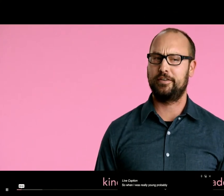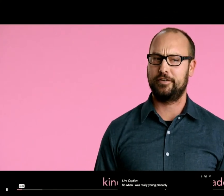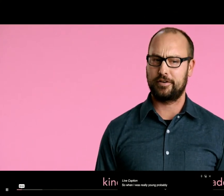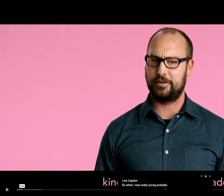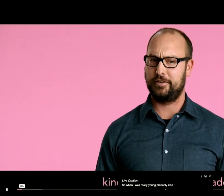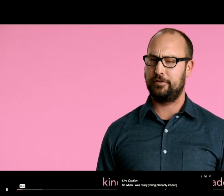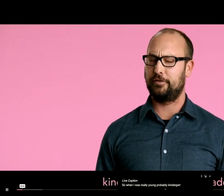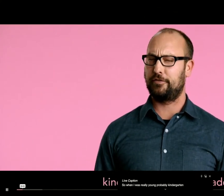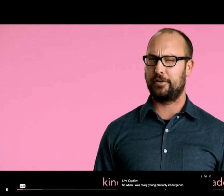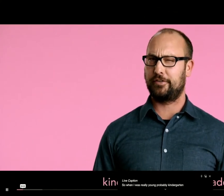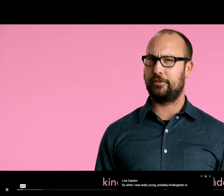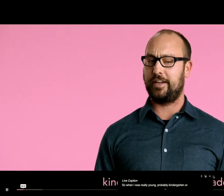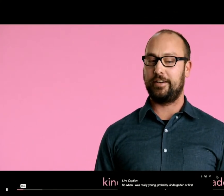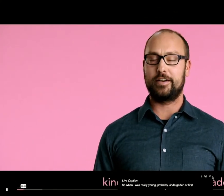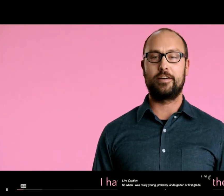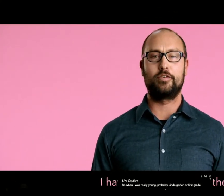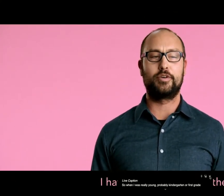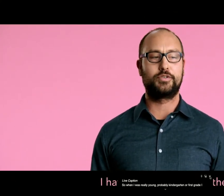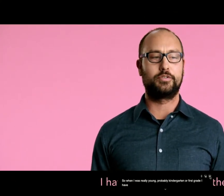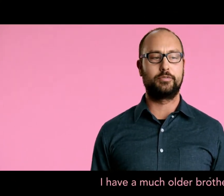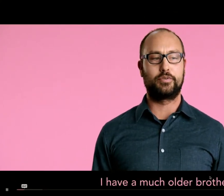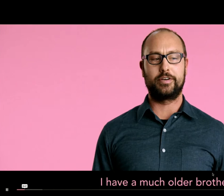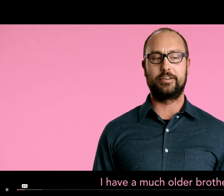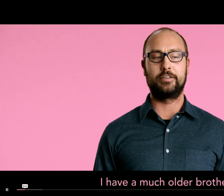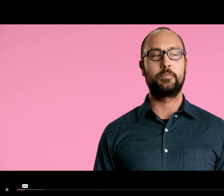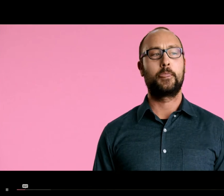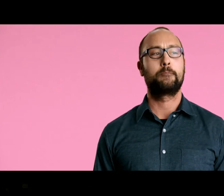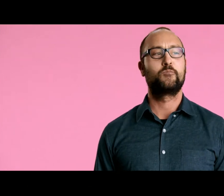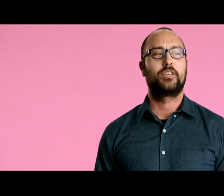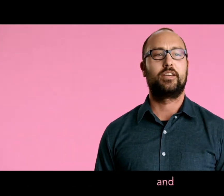So when I was really young, probably kindergarten or first grade,